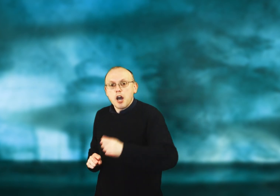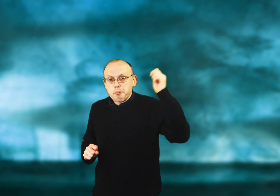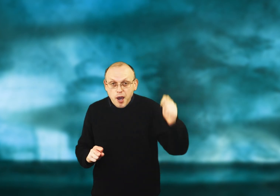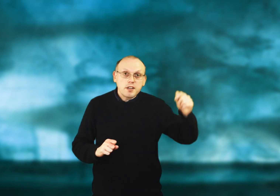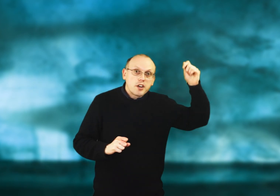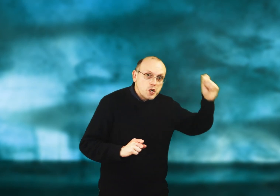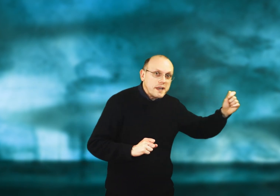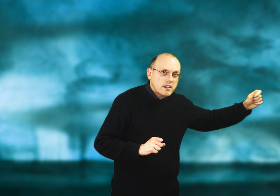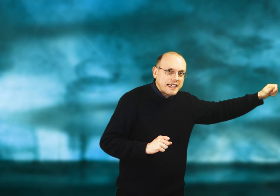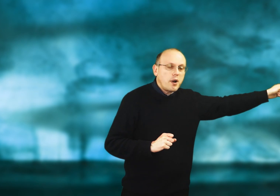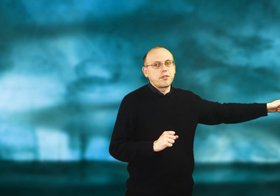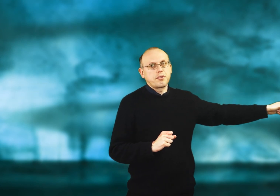but you will not get both.